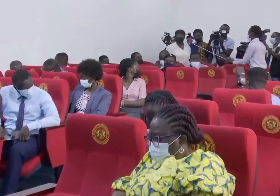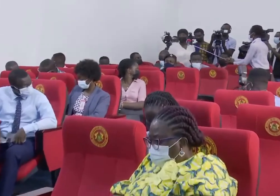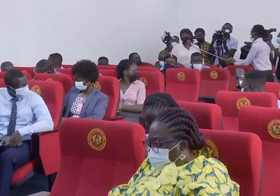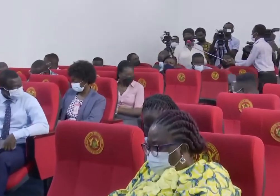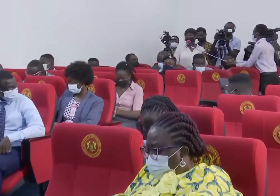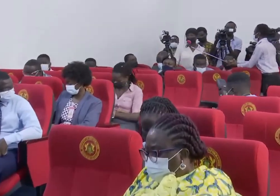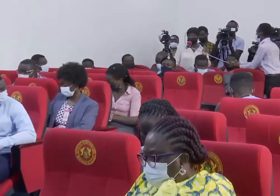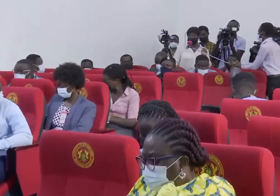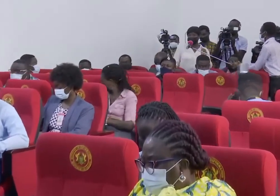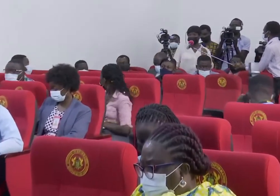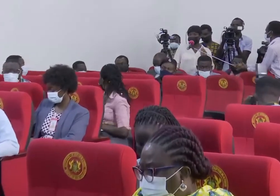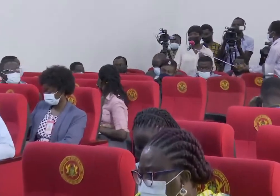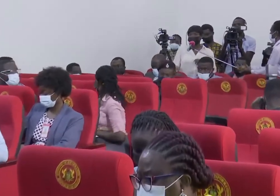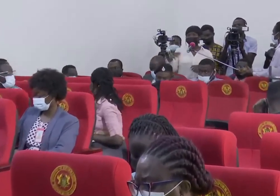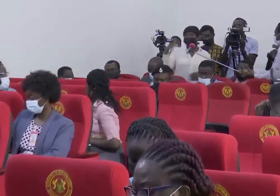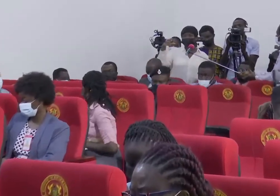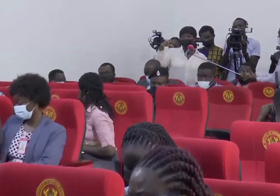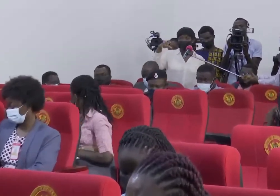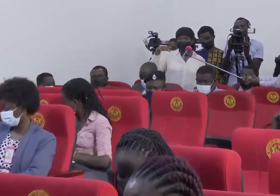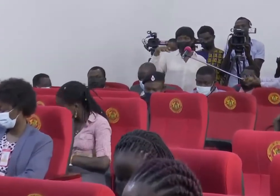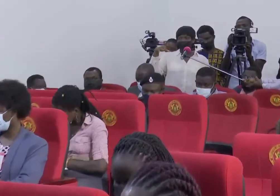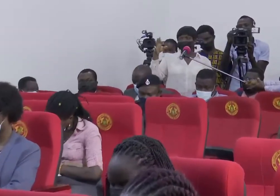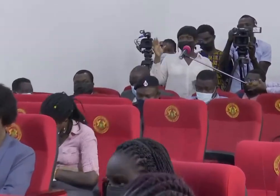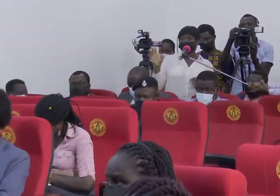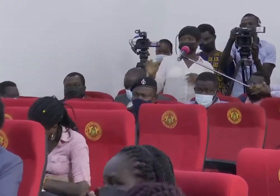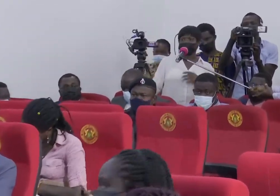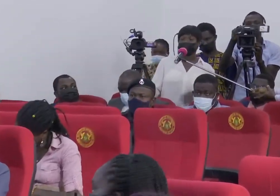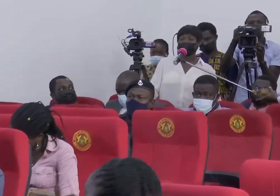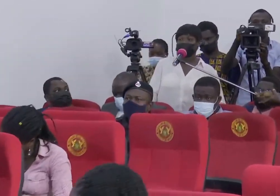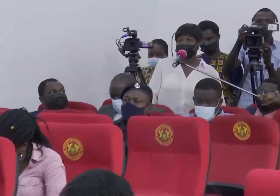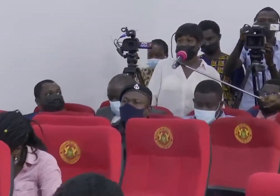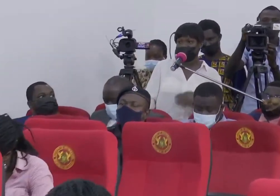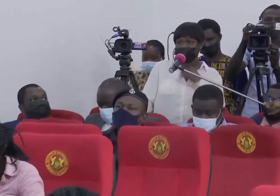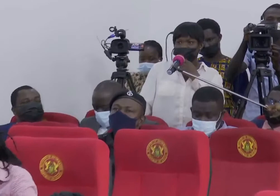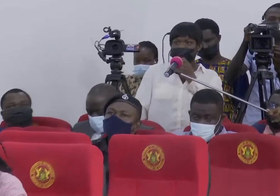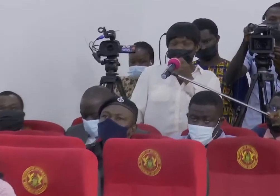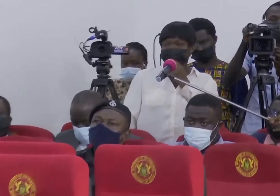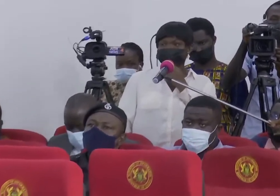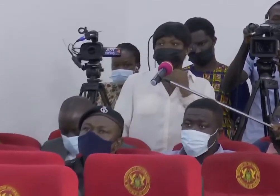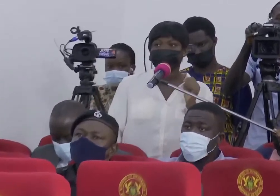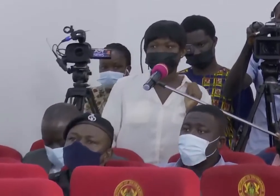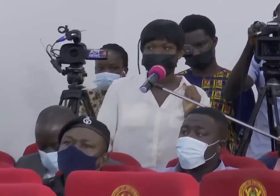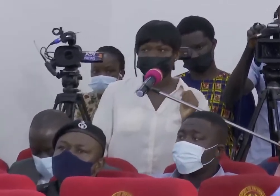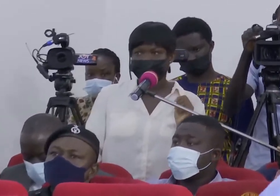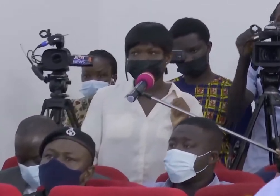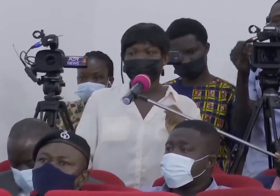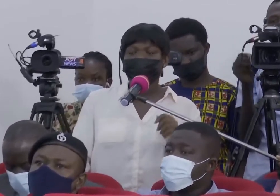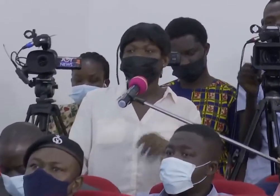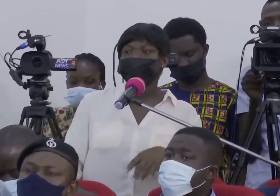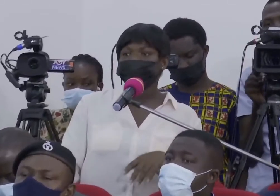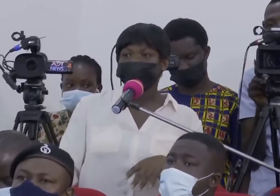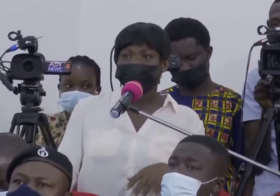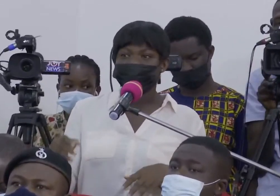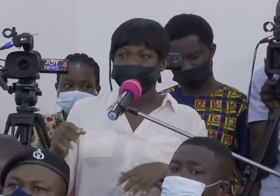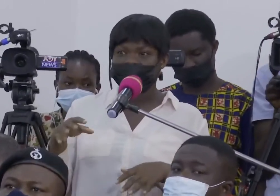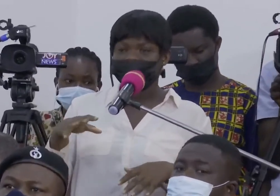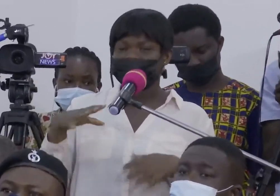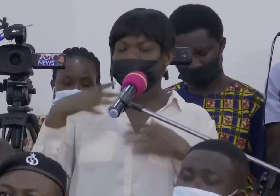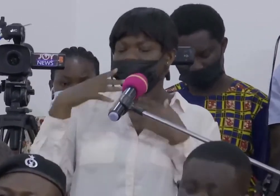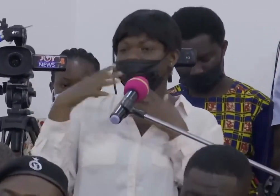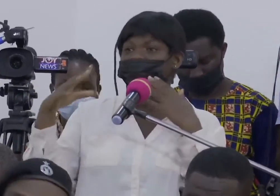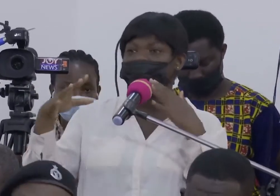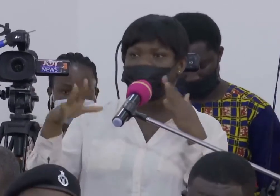So we were told that one of the reasons for please, the... Please, your name. I'm G.I.E. Okay. From Home Base TV. Okay. We were told that the measure